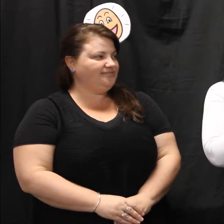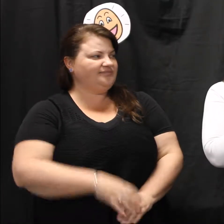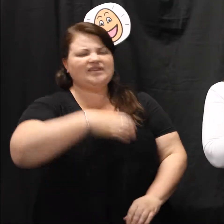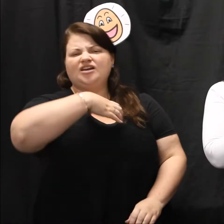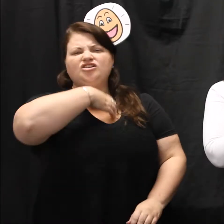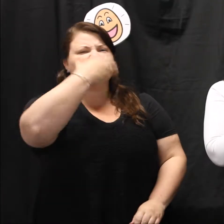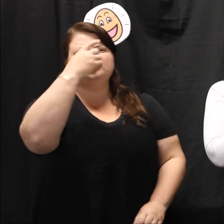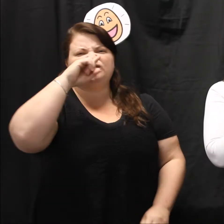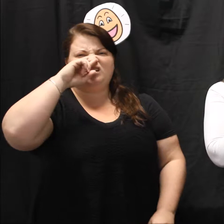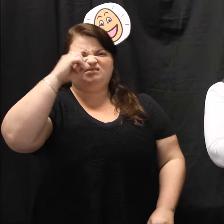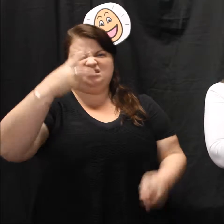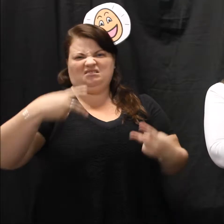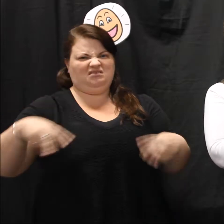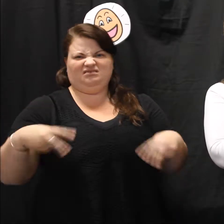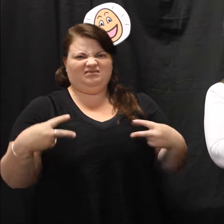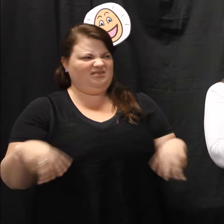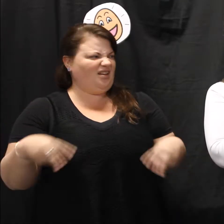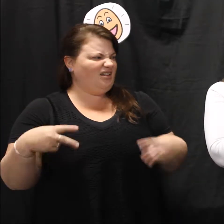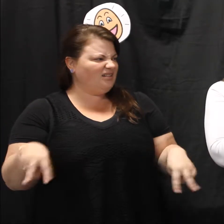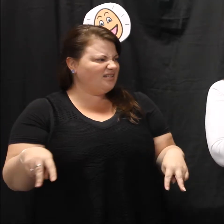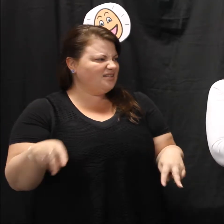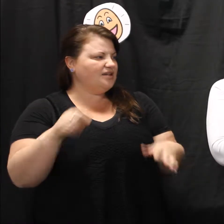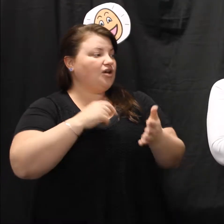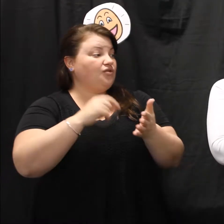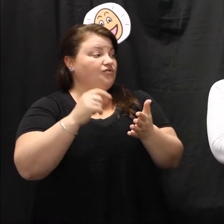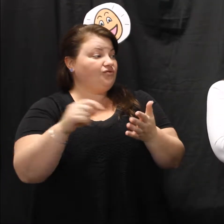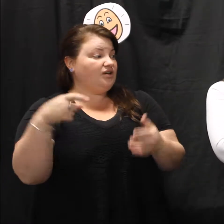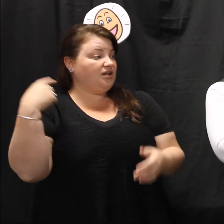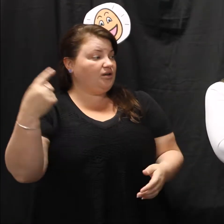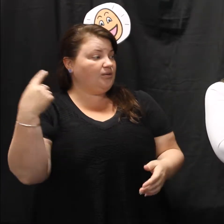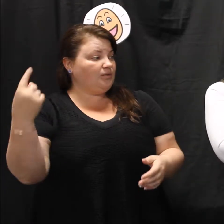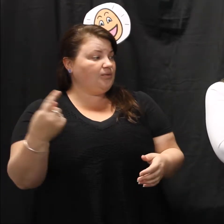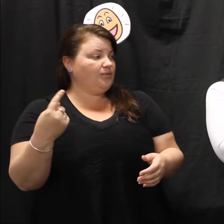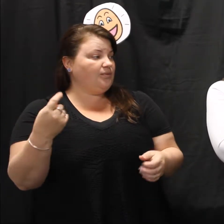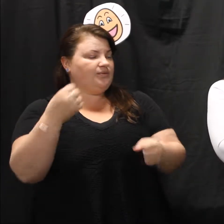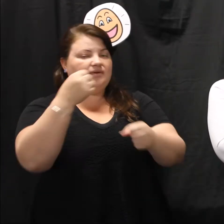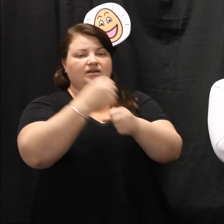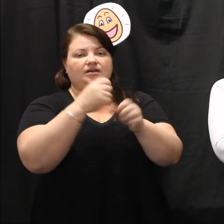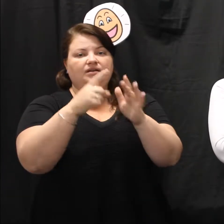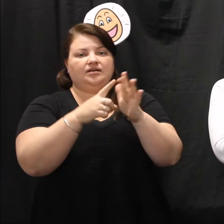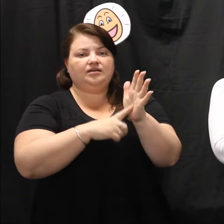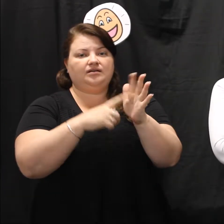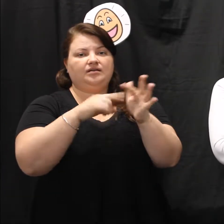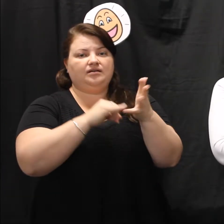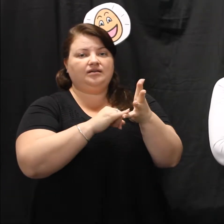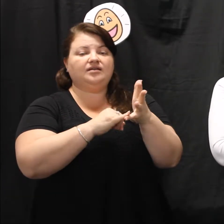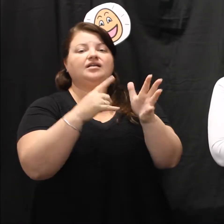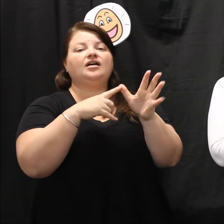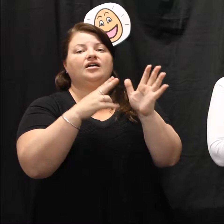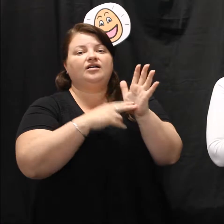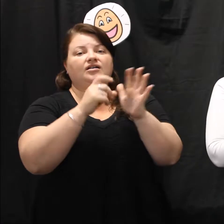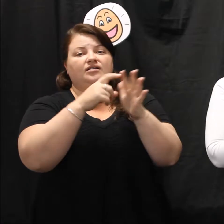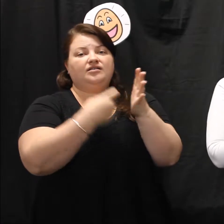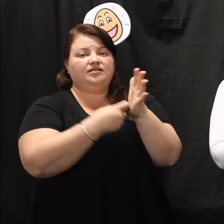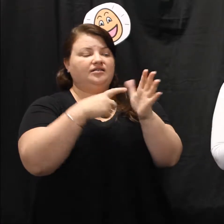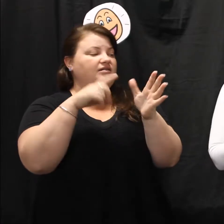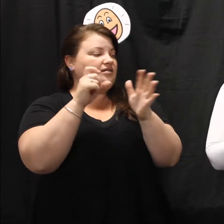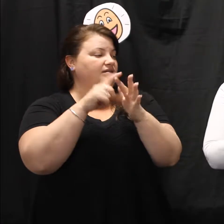Giraffes Can't Dance by Giles Andrade.